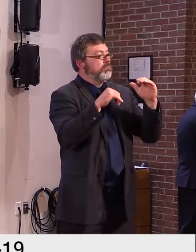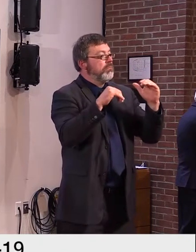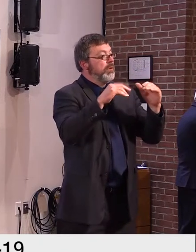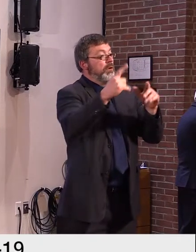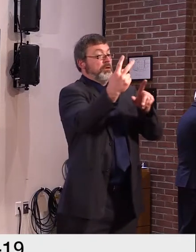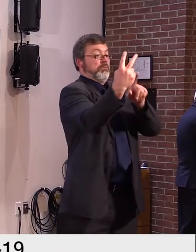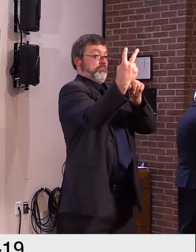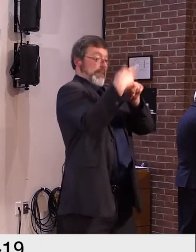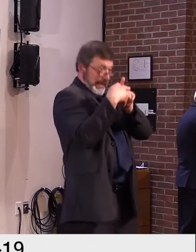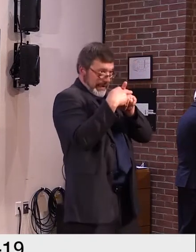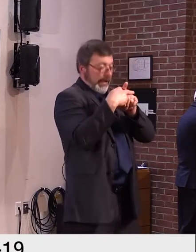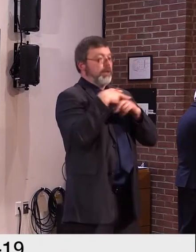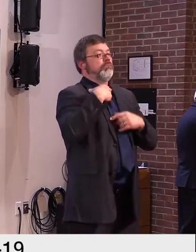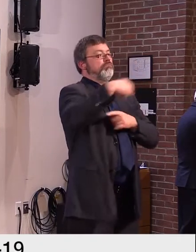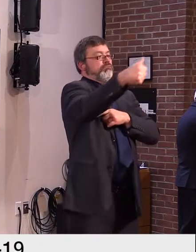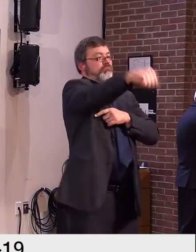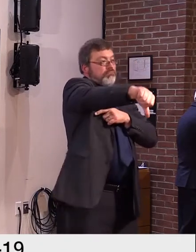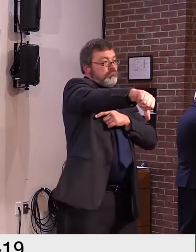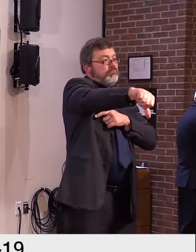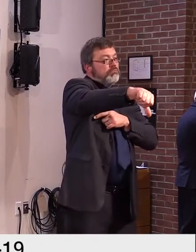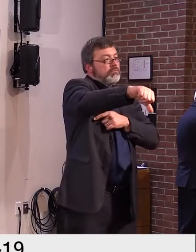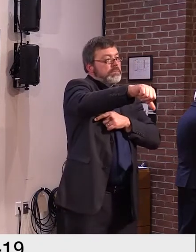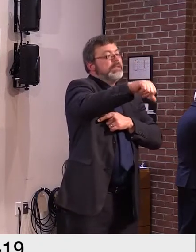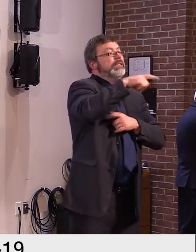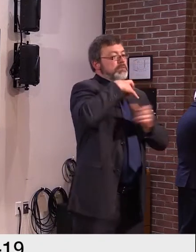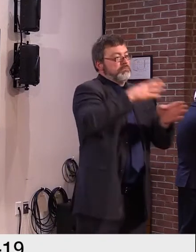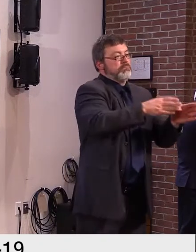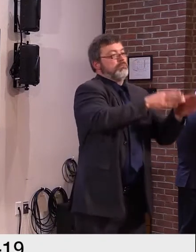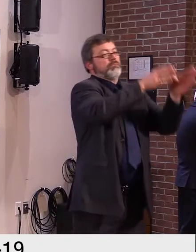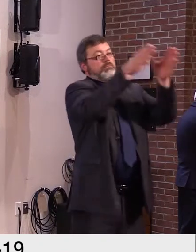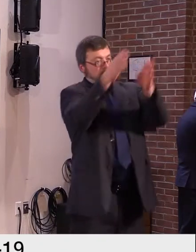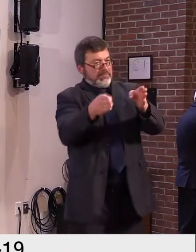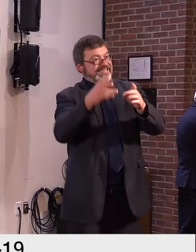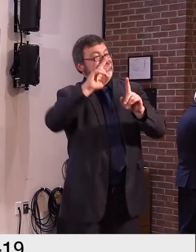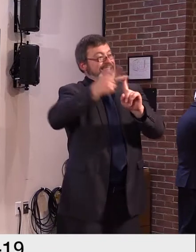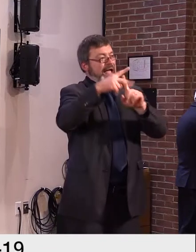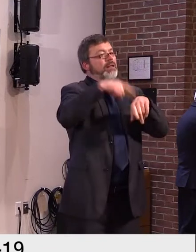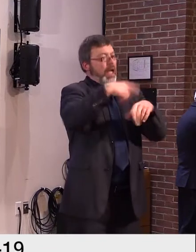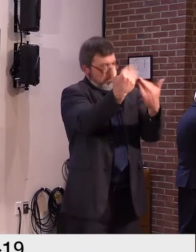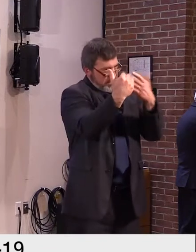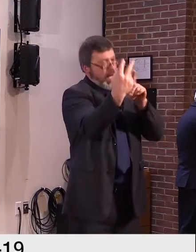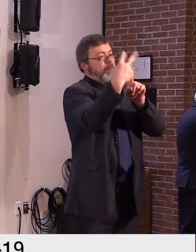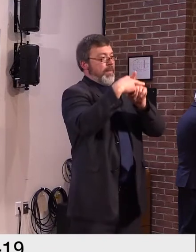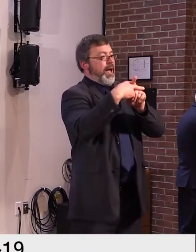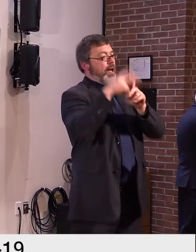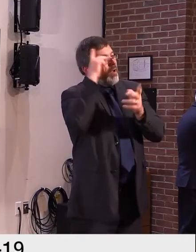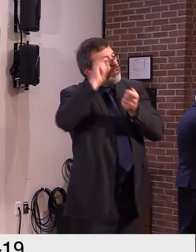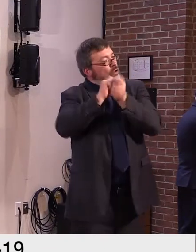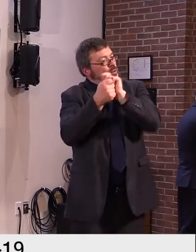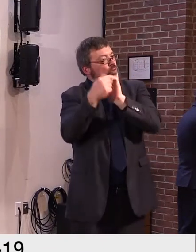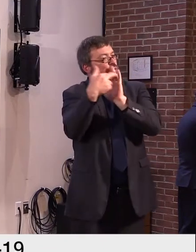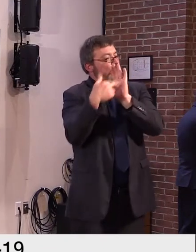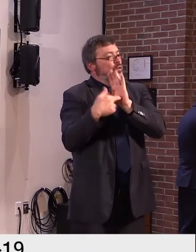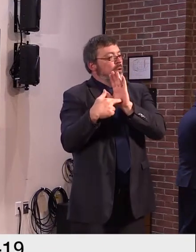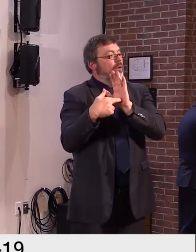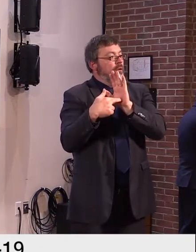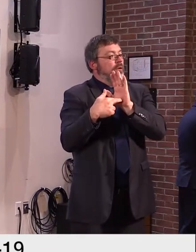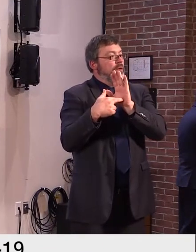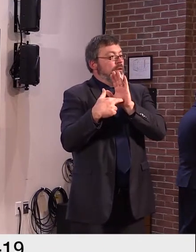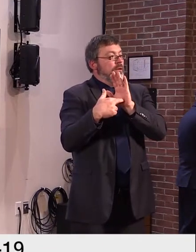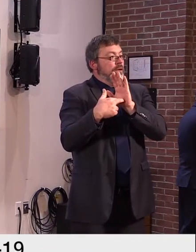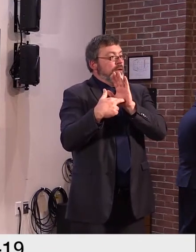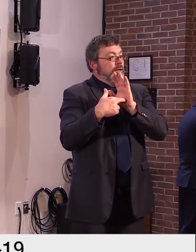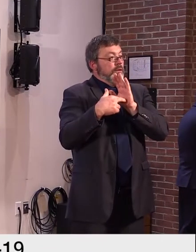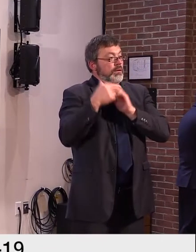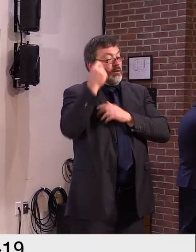trying to determine whether they'll have to apply again, but that system is not ready to accept these applications and to be reviewed at that